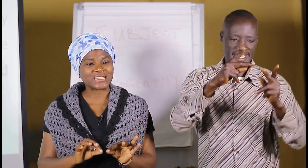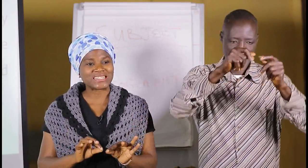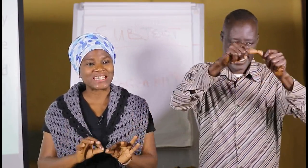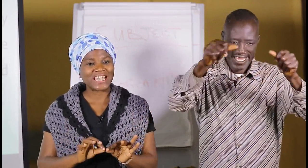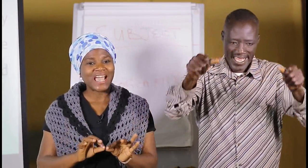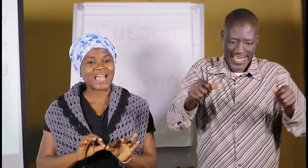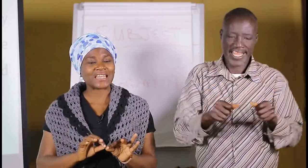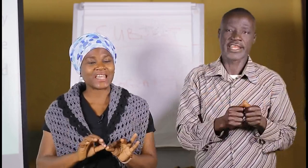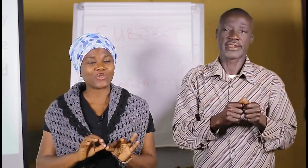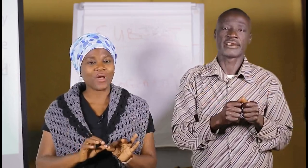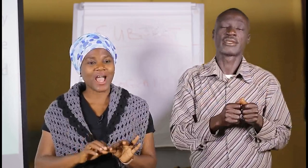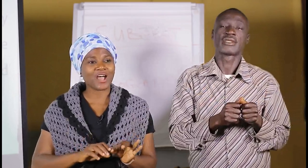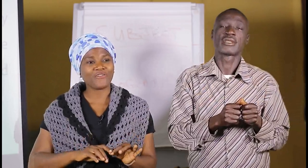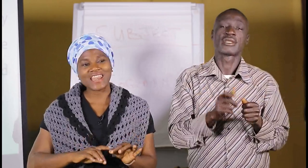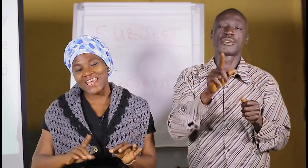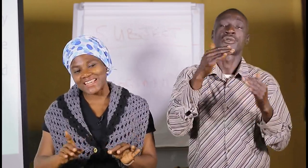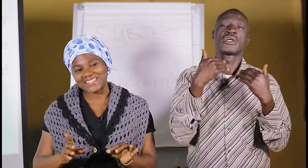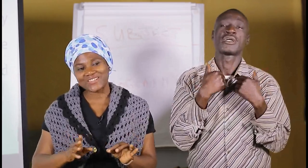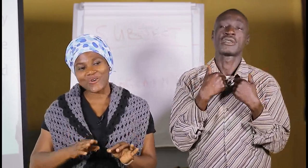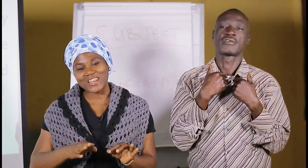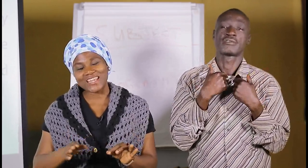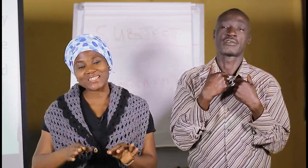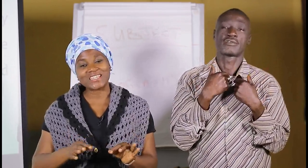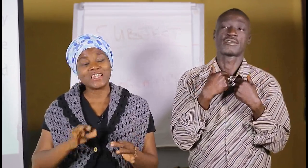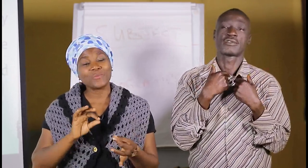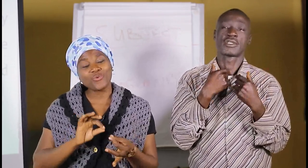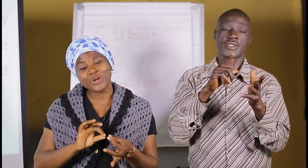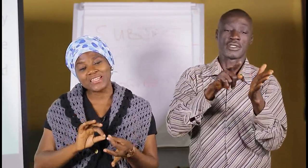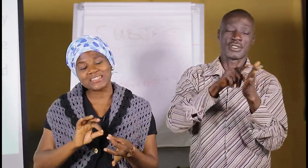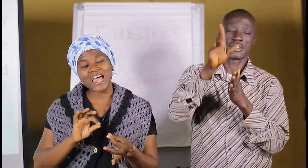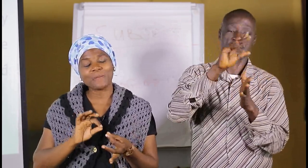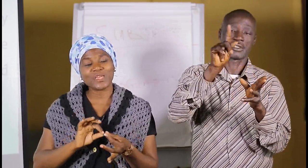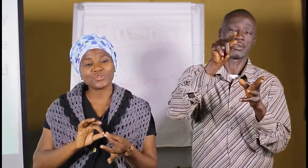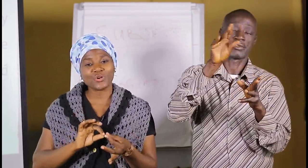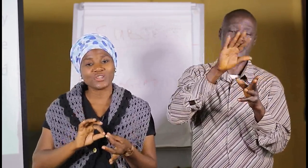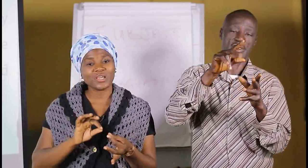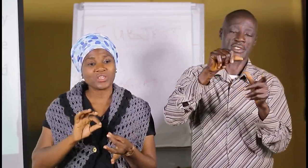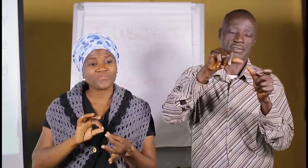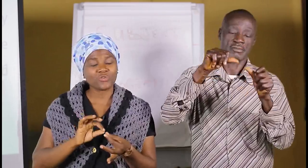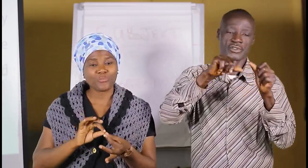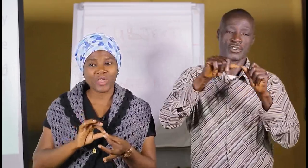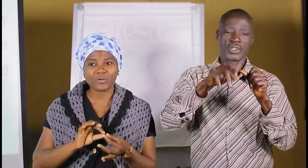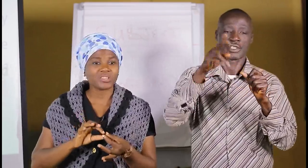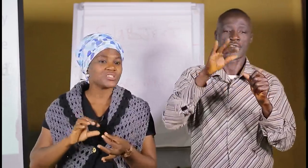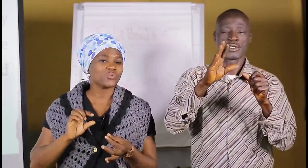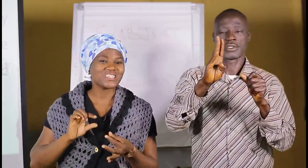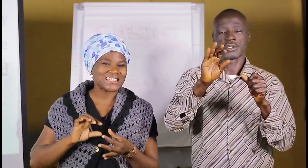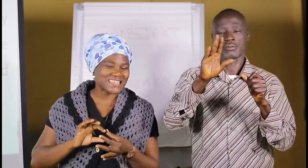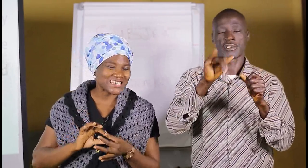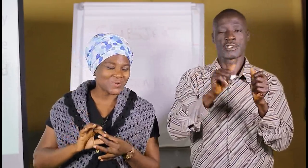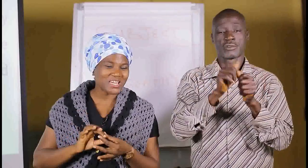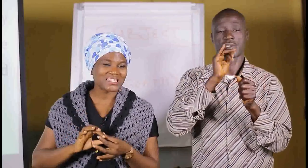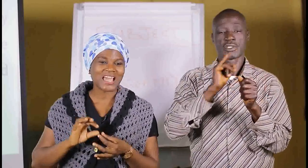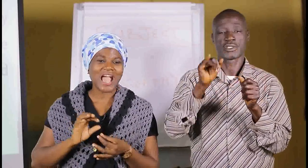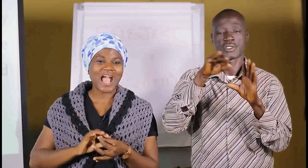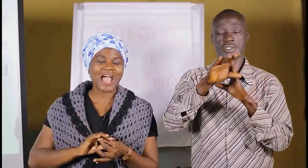is points, and then you have legs or lengths. The points are measured, giving you bearings, which is